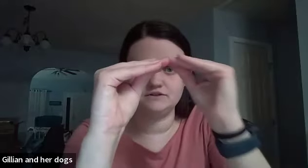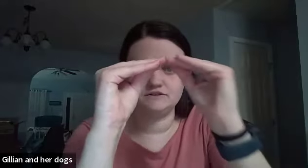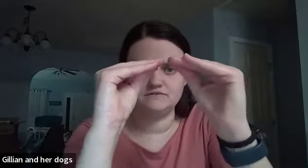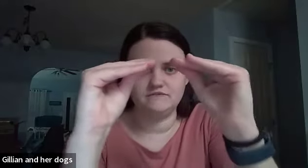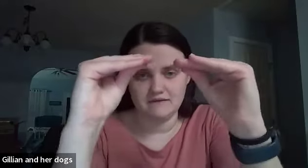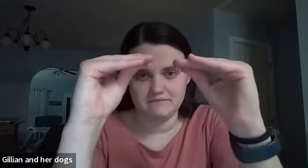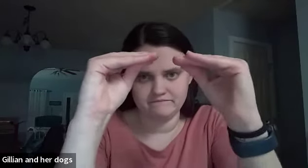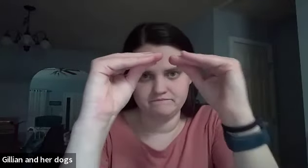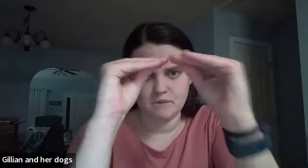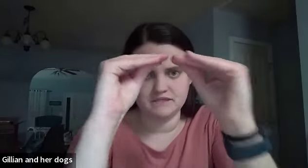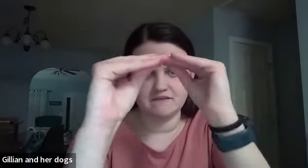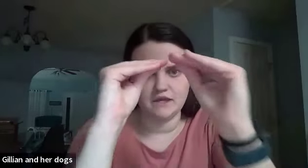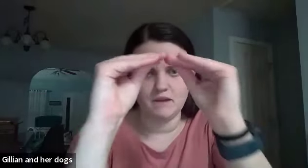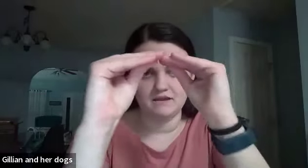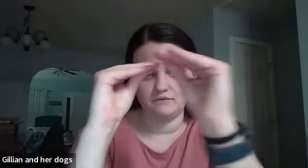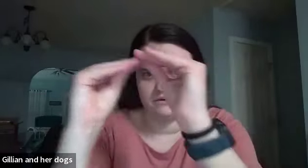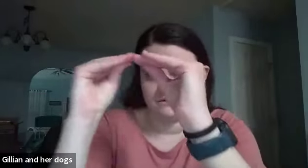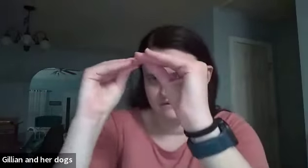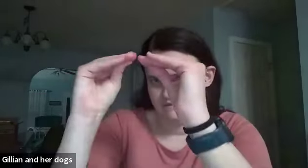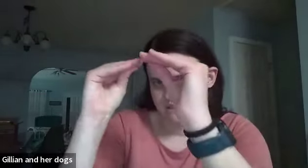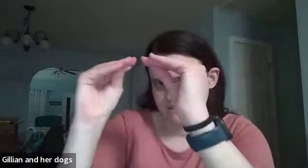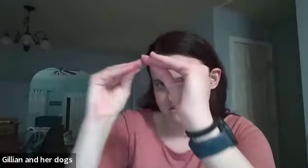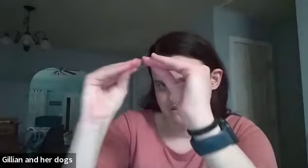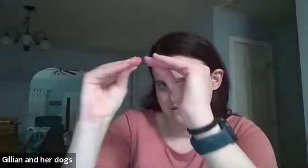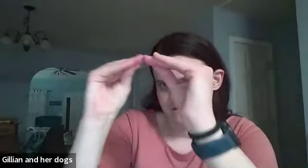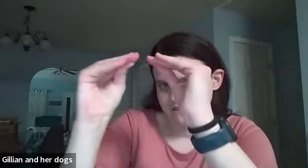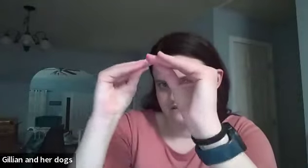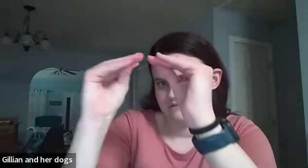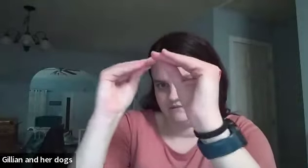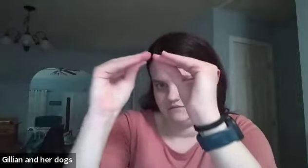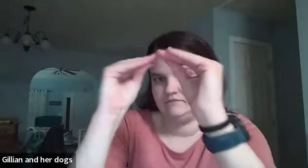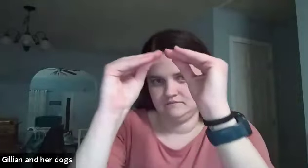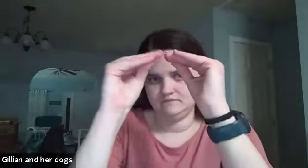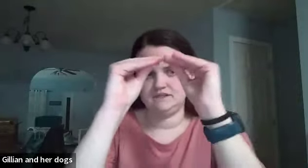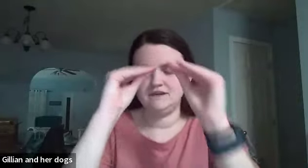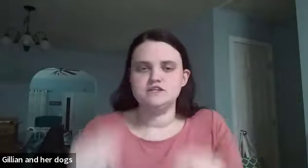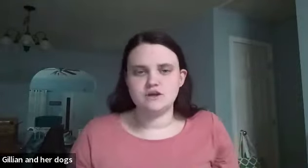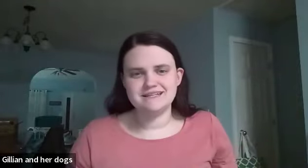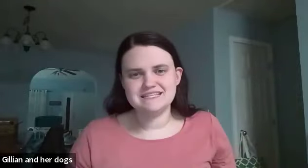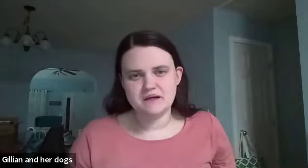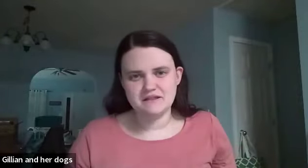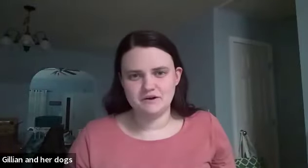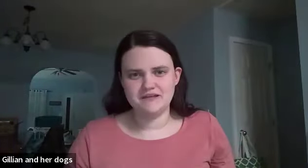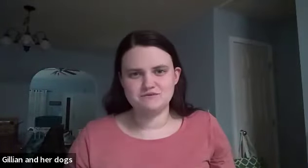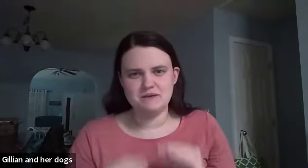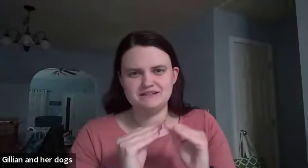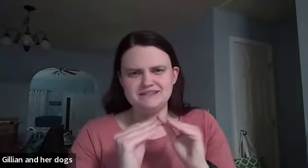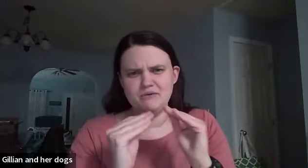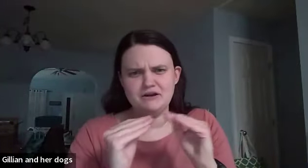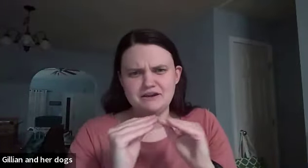fingers, flat puppets, and they go back and forth. Fix, fix. Sorry, it's a spelling word. That's why my brain said, yeah, we already